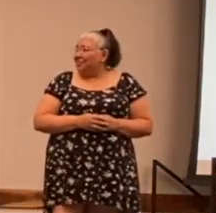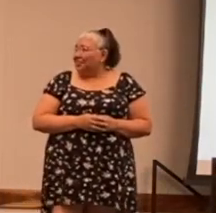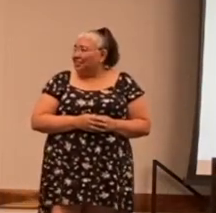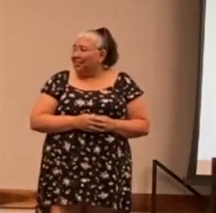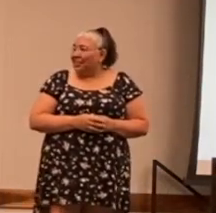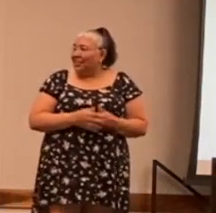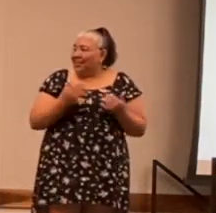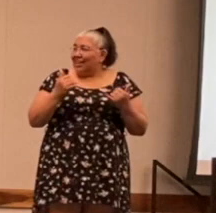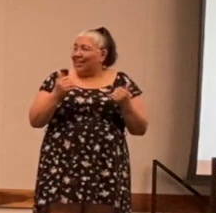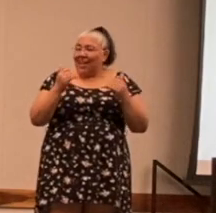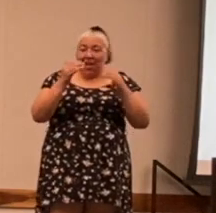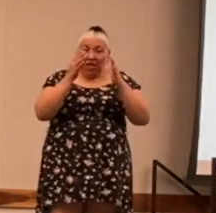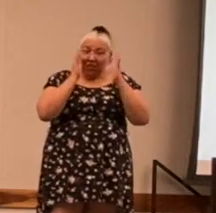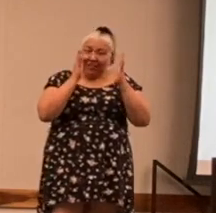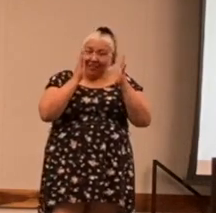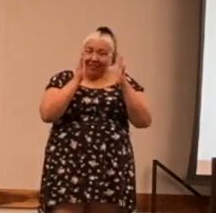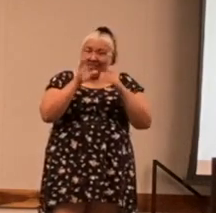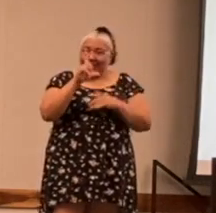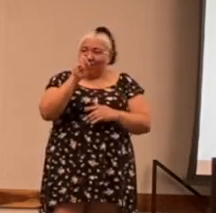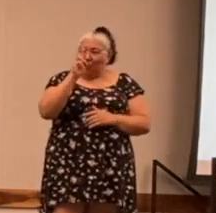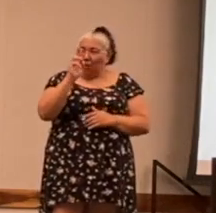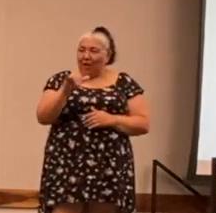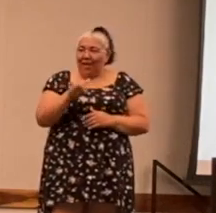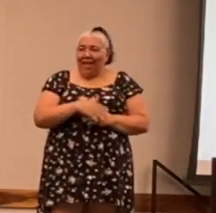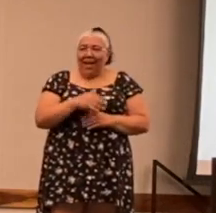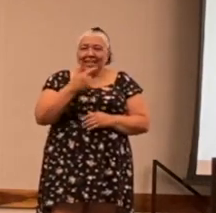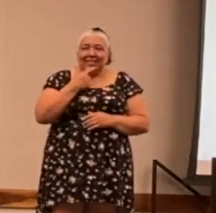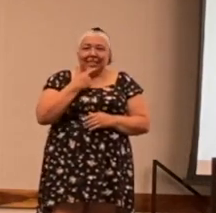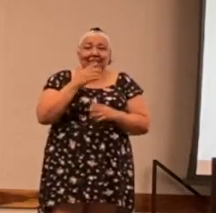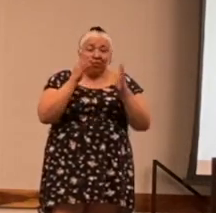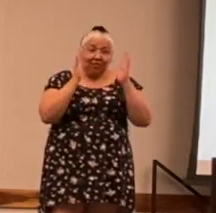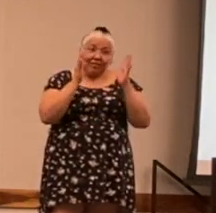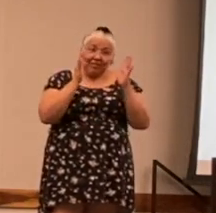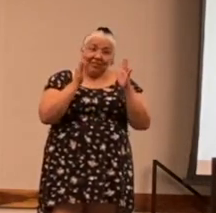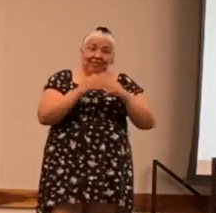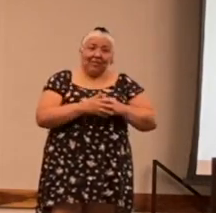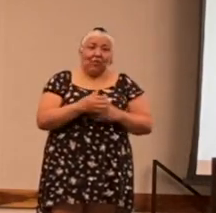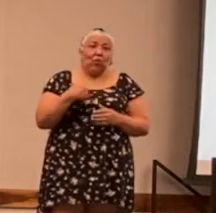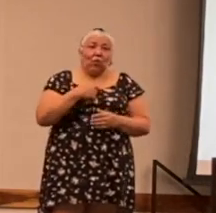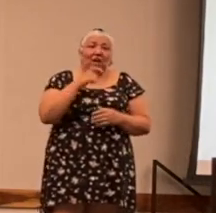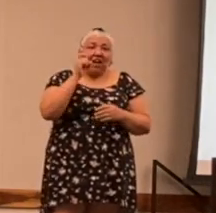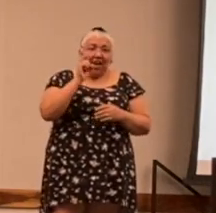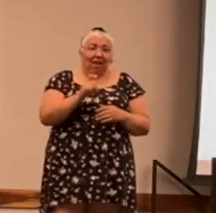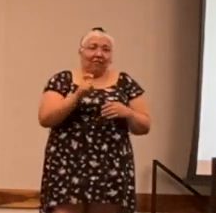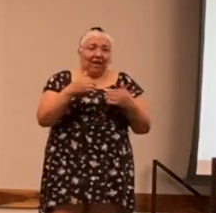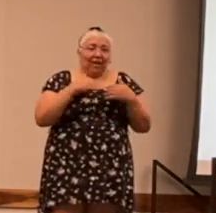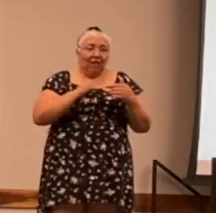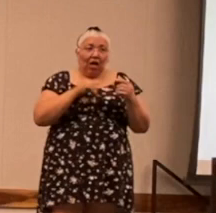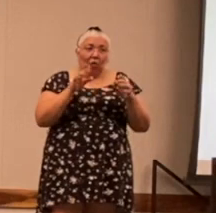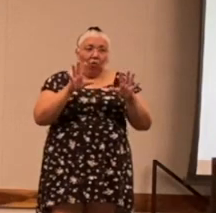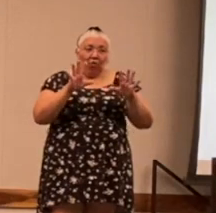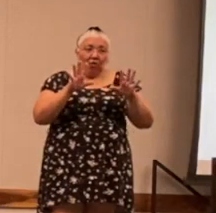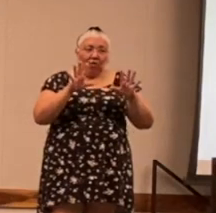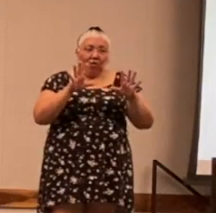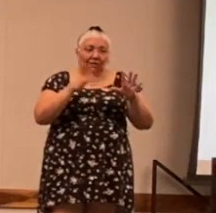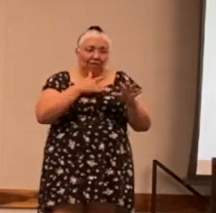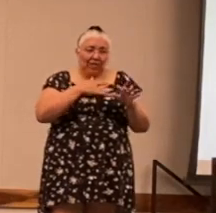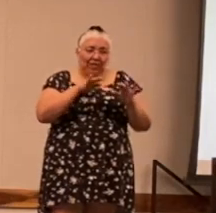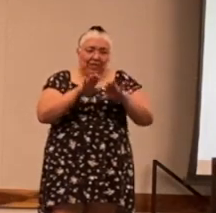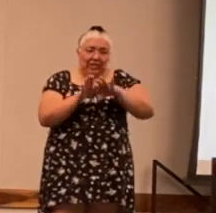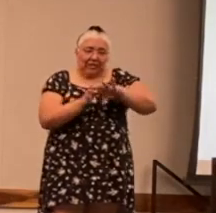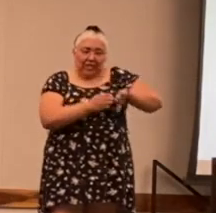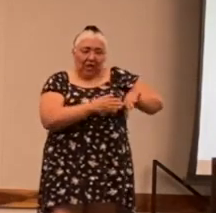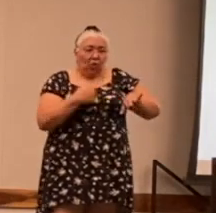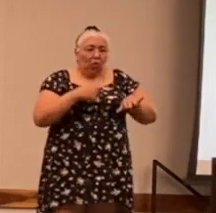Now listen. So I said to him, I said, listen, we have to put our differences aside. We have